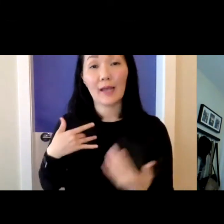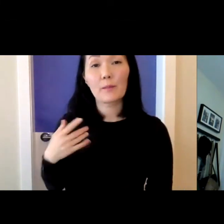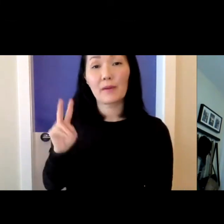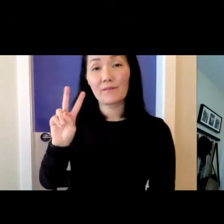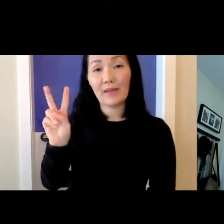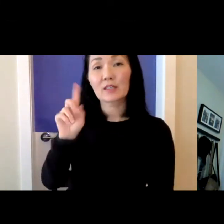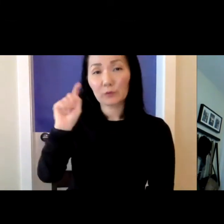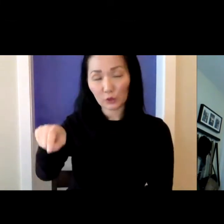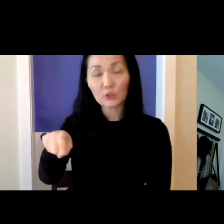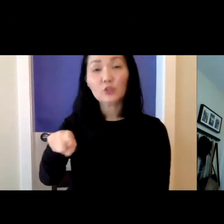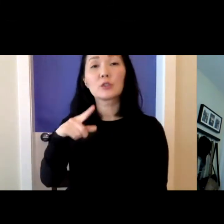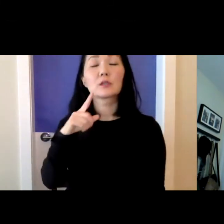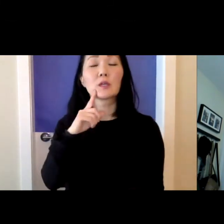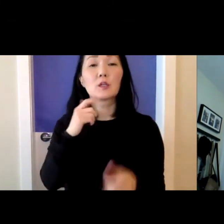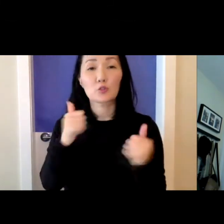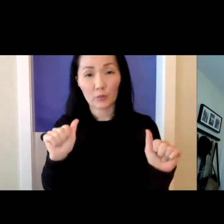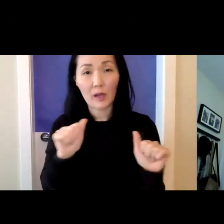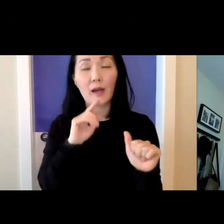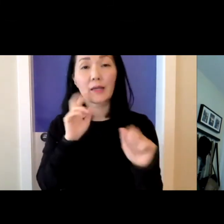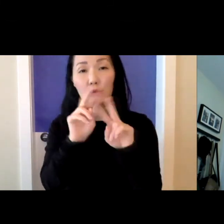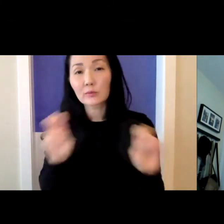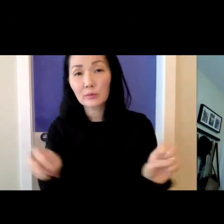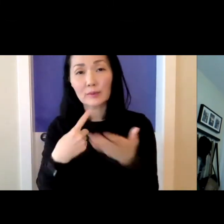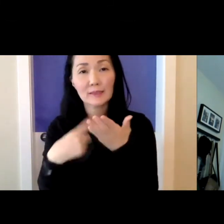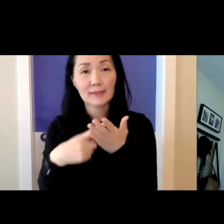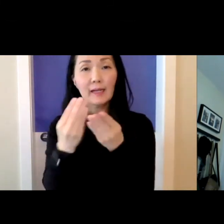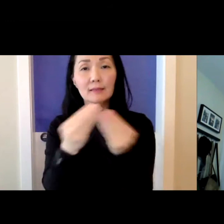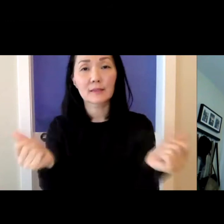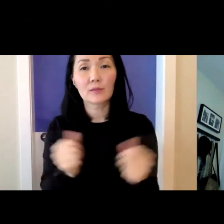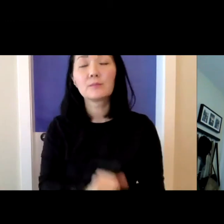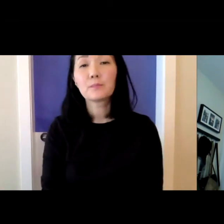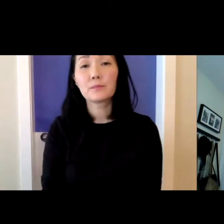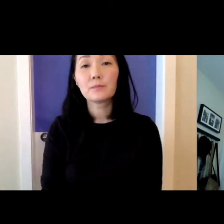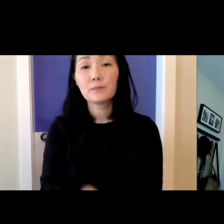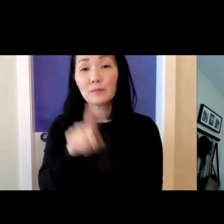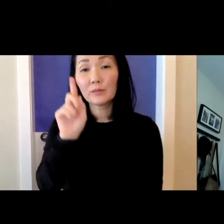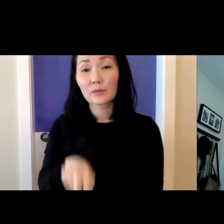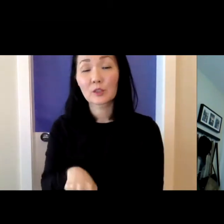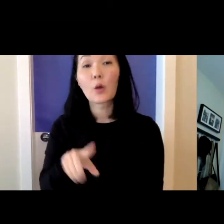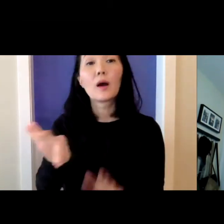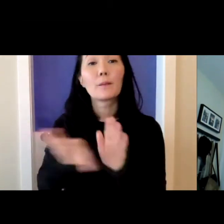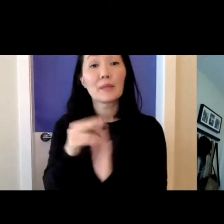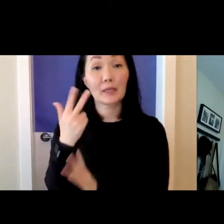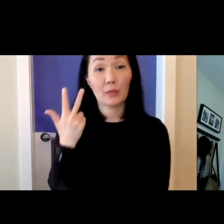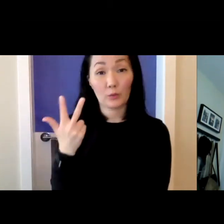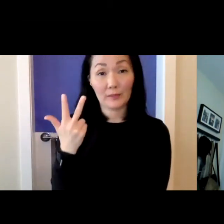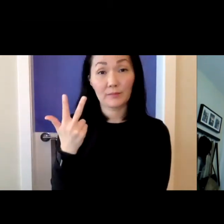address? And you can pick up to three, and I'll give you a moment to read through them yourself.